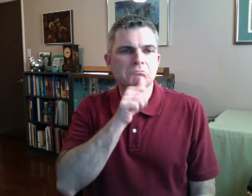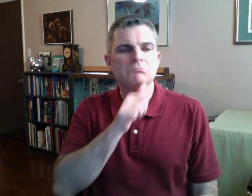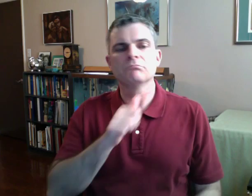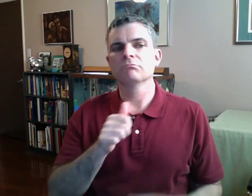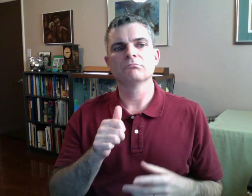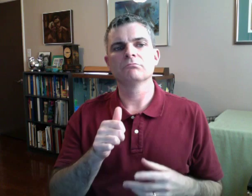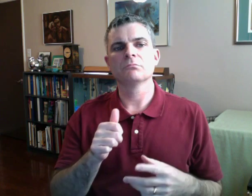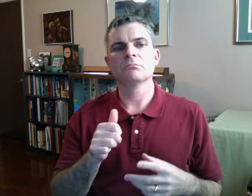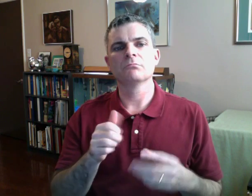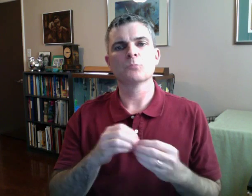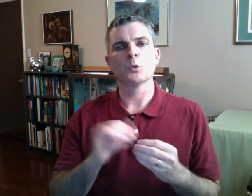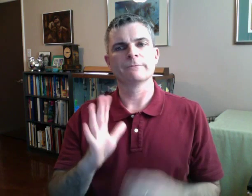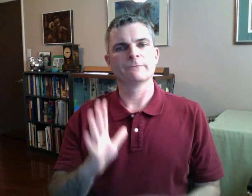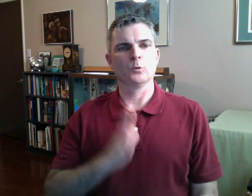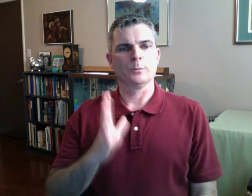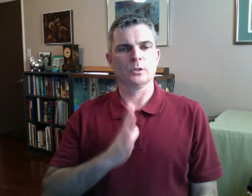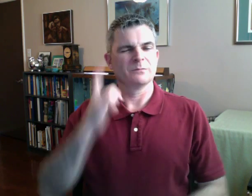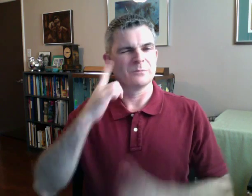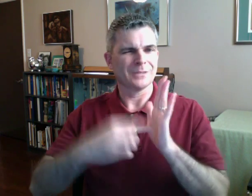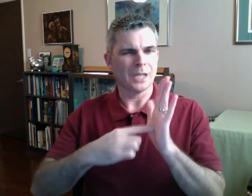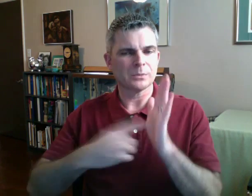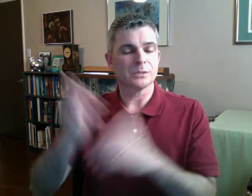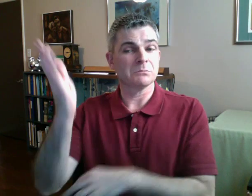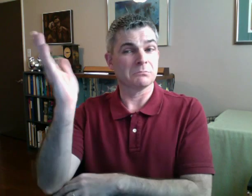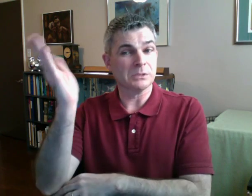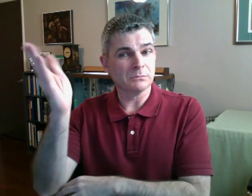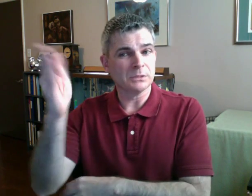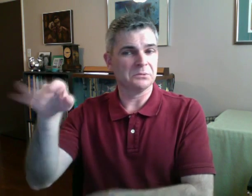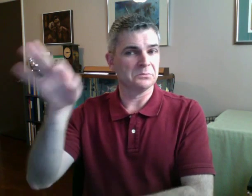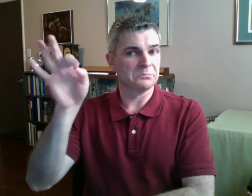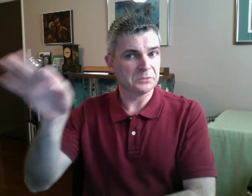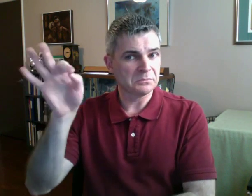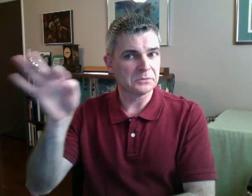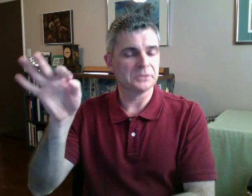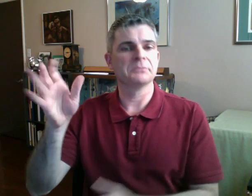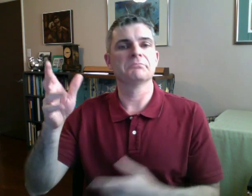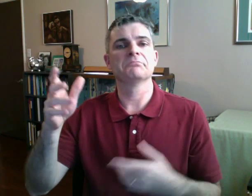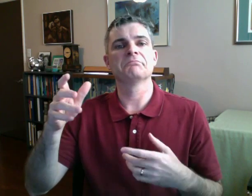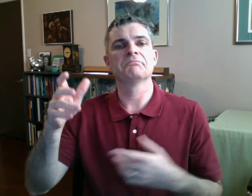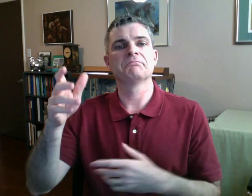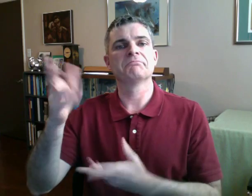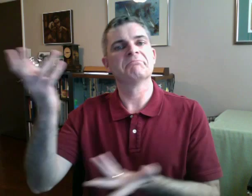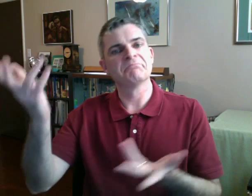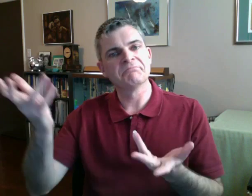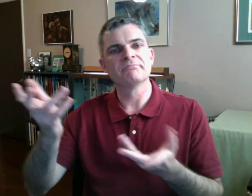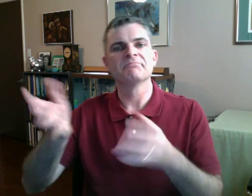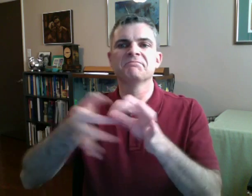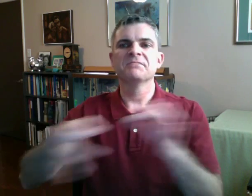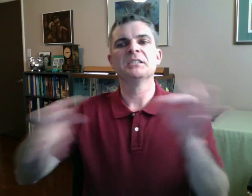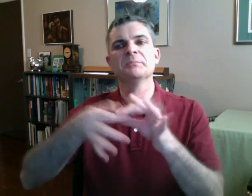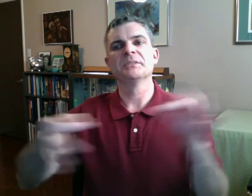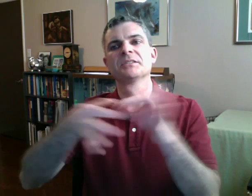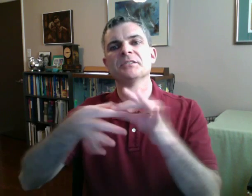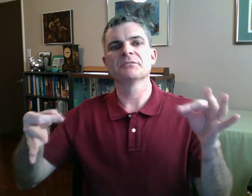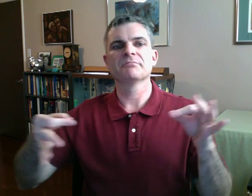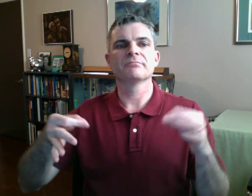speeches, sermons, lectures, rhetorical statements and questions, pronouncements made by judges,